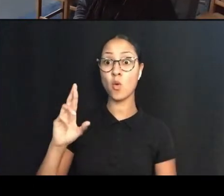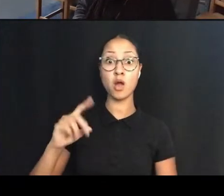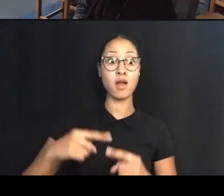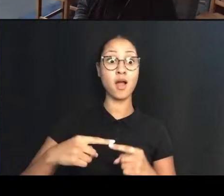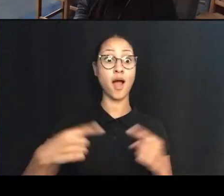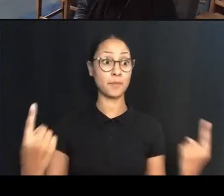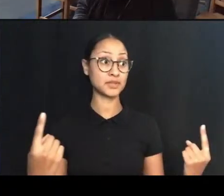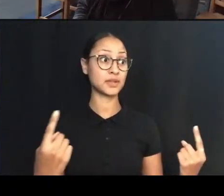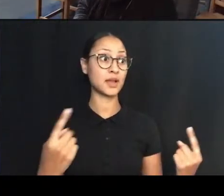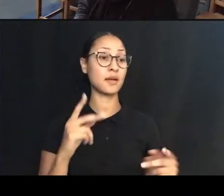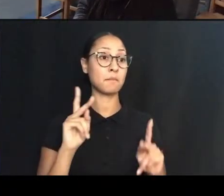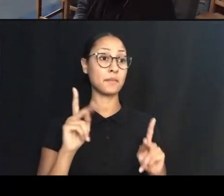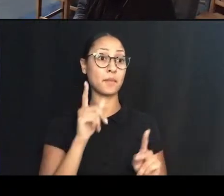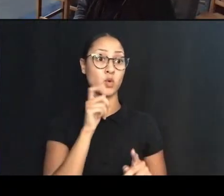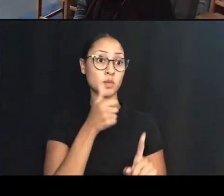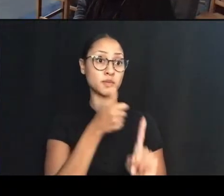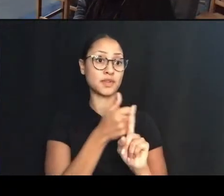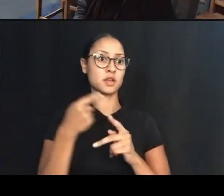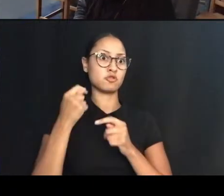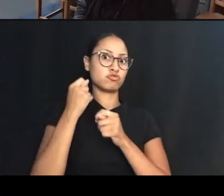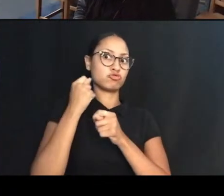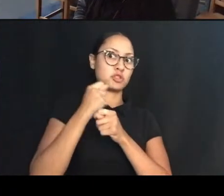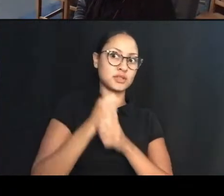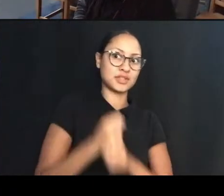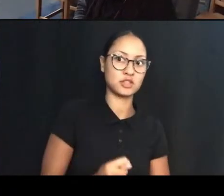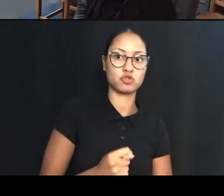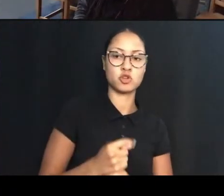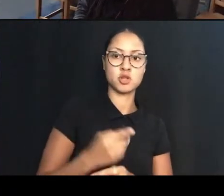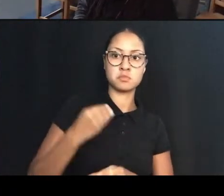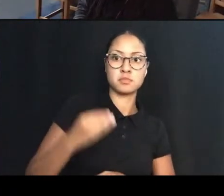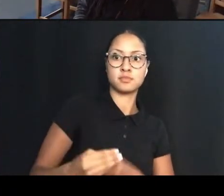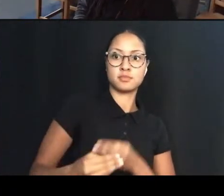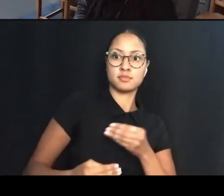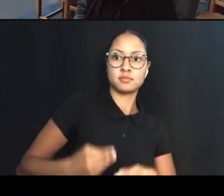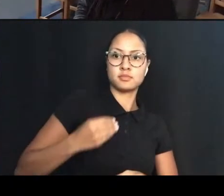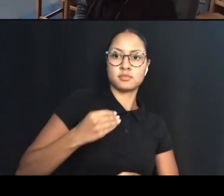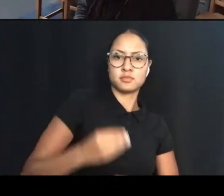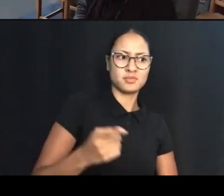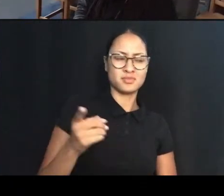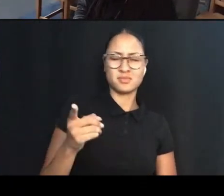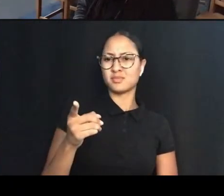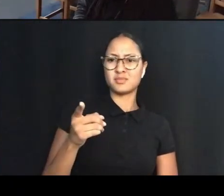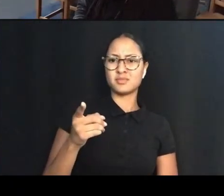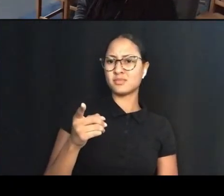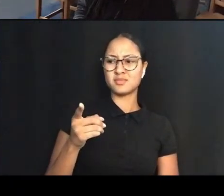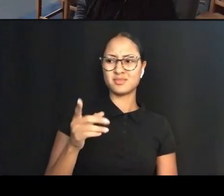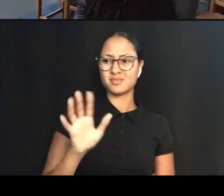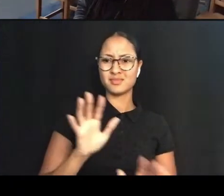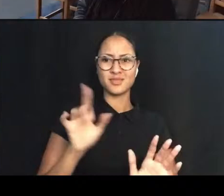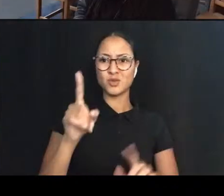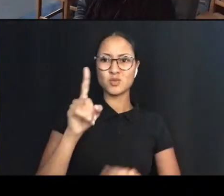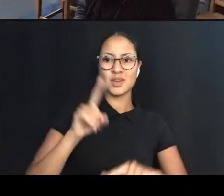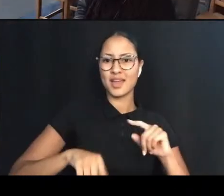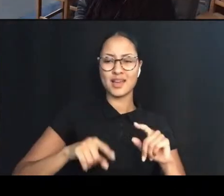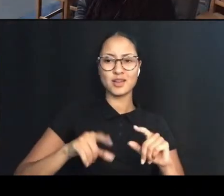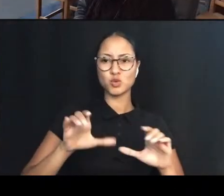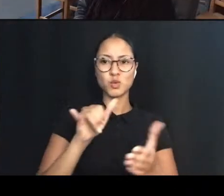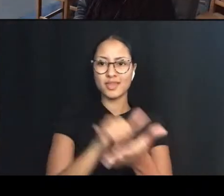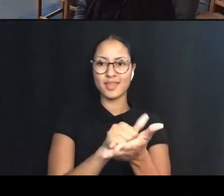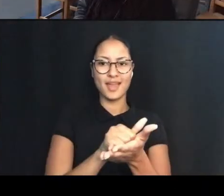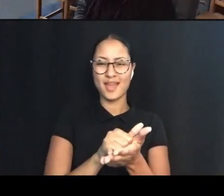traditional ritual, and they say, oh, no, you can't do that in the, so from both ends of the world.